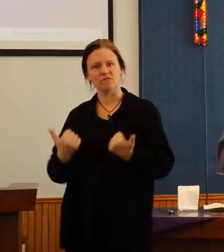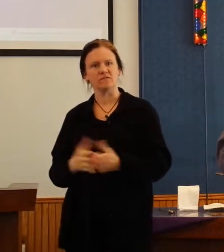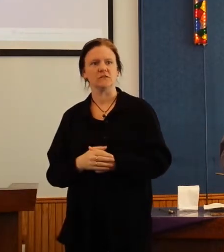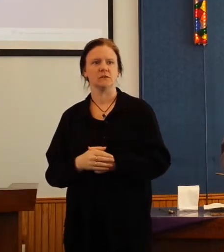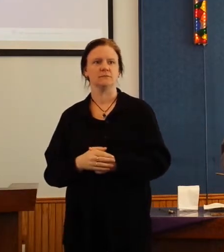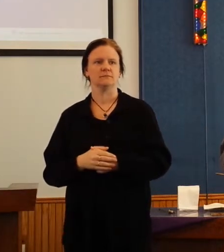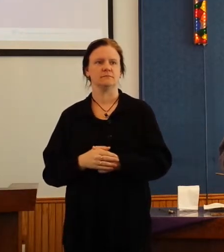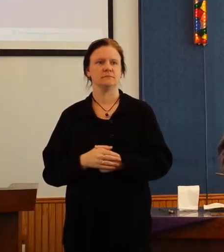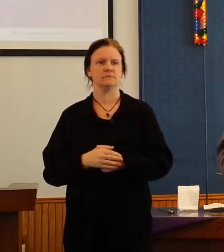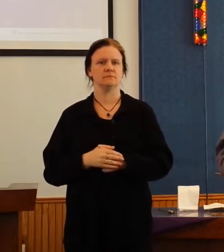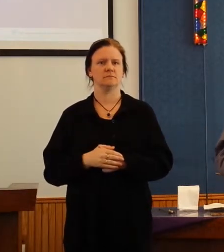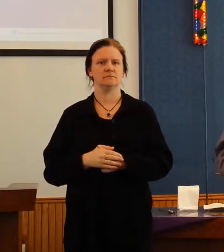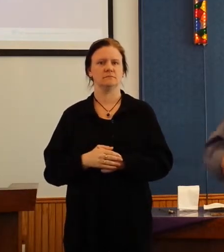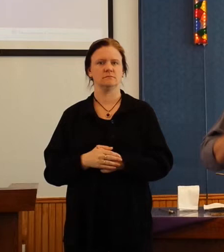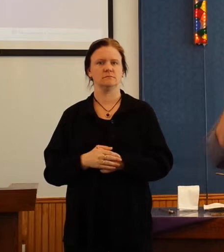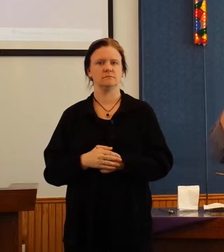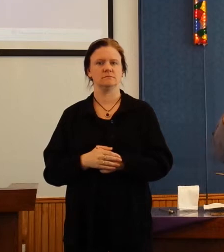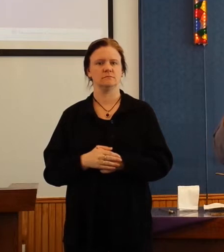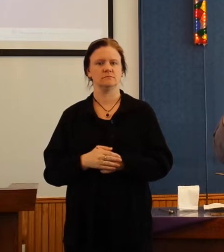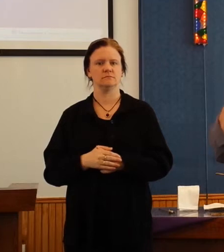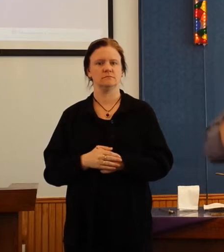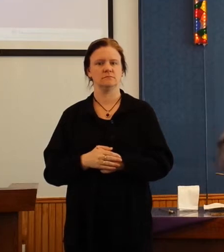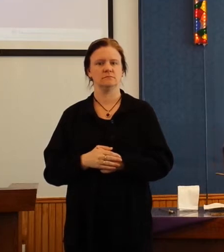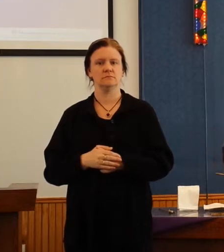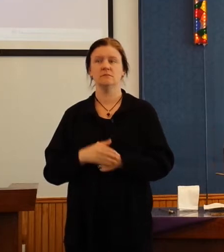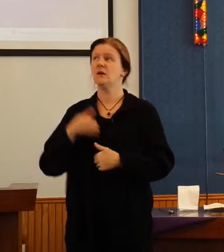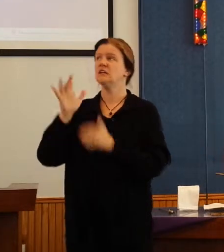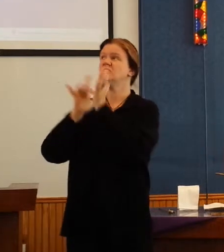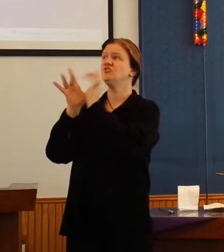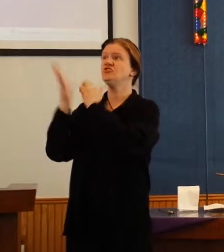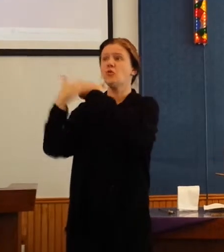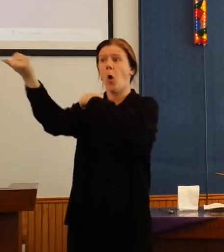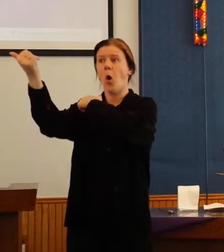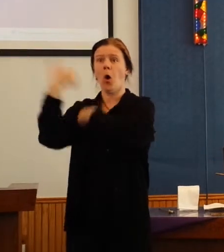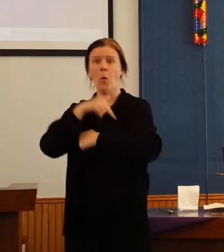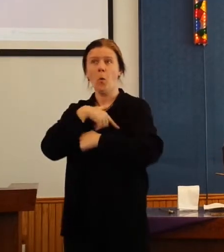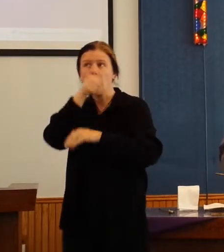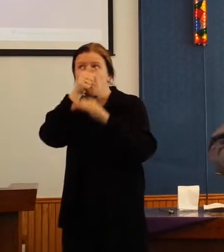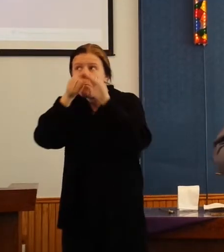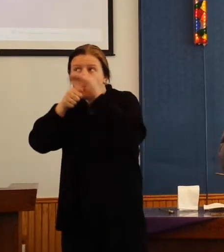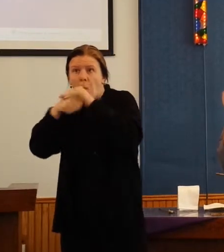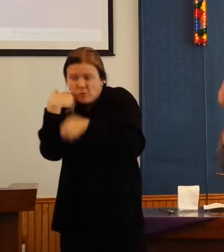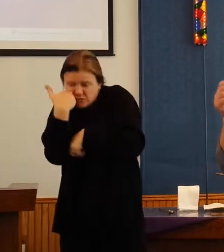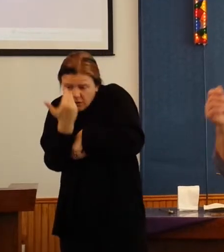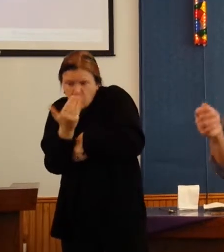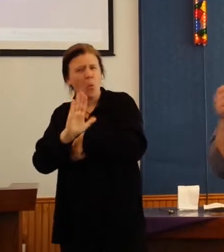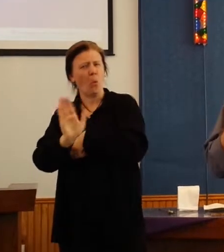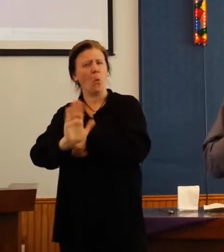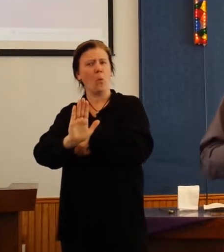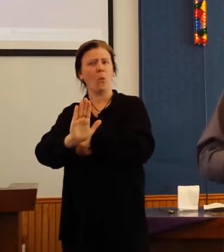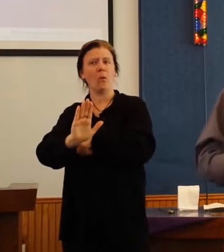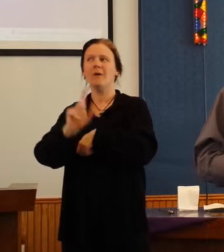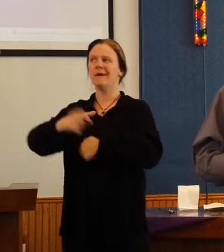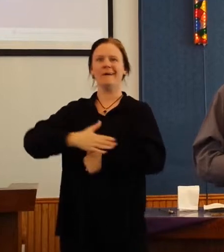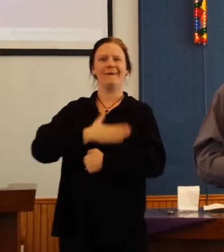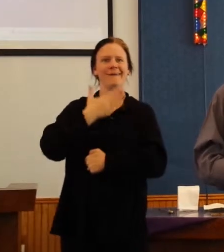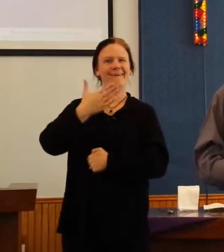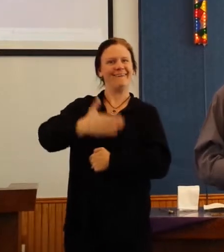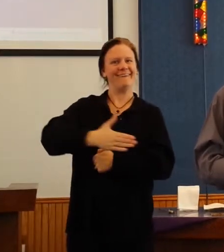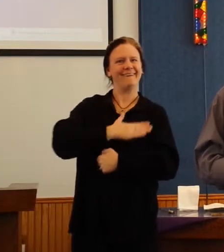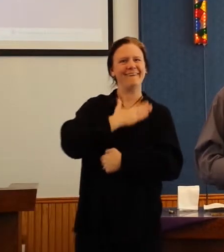to be ashamed of this call to duty or following it, but rather we should be joyful in